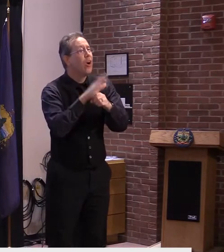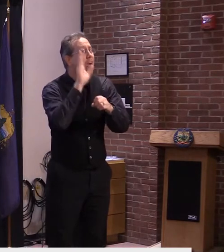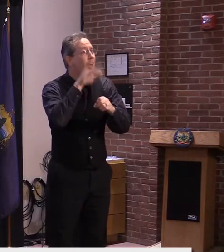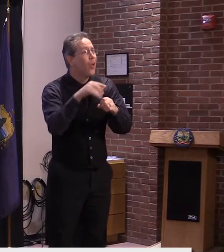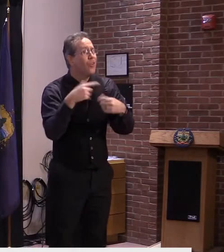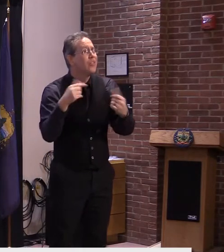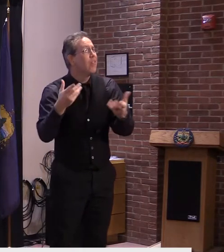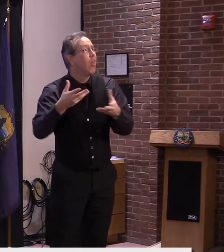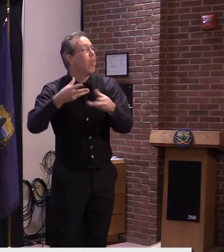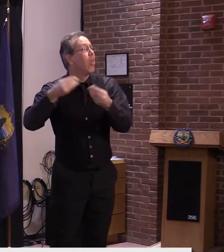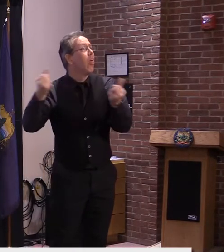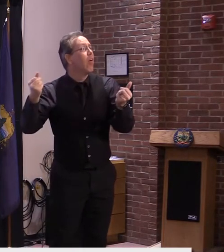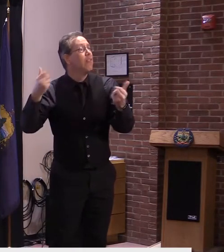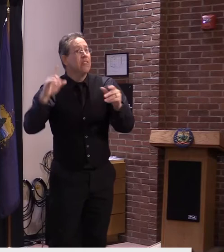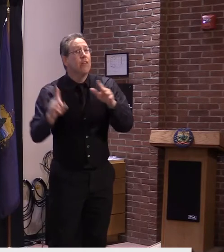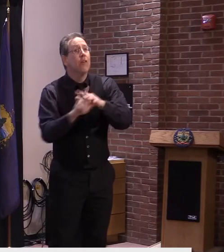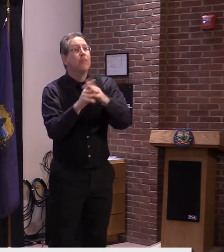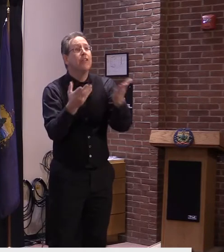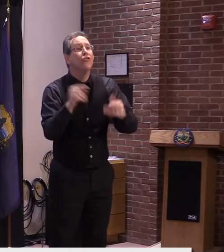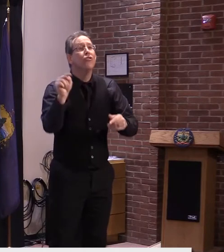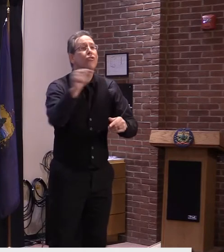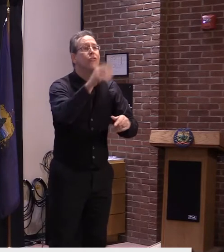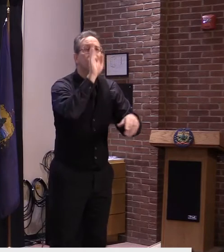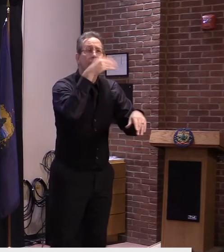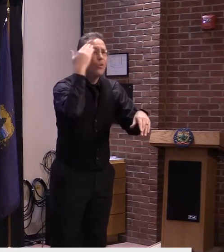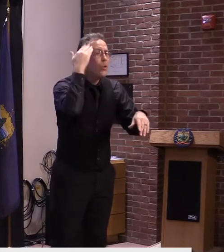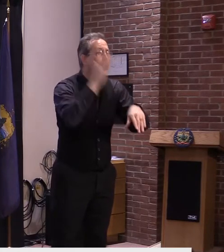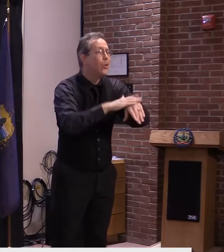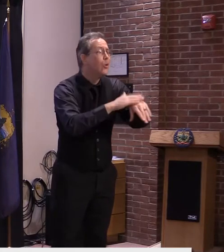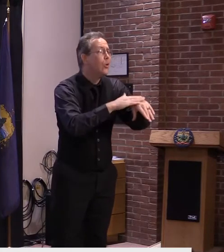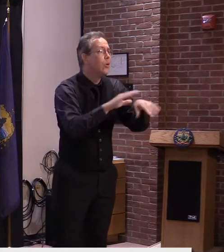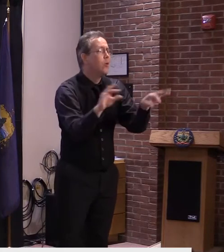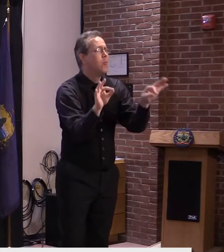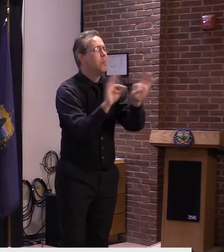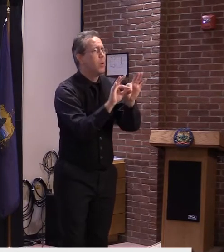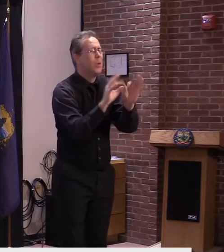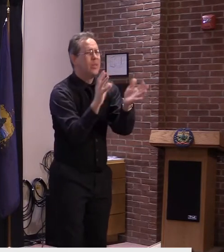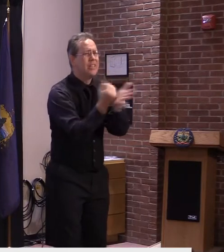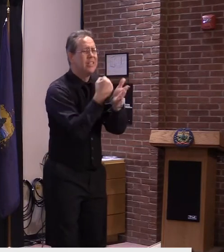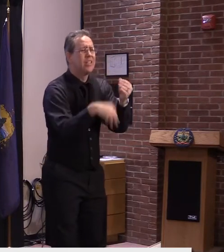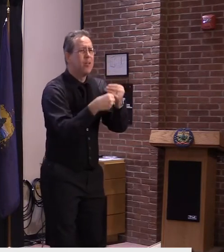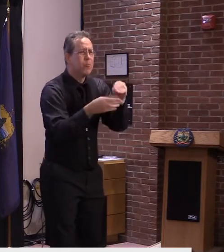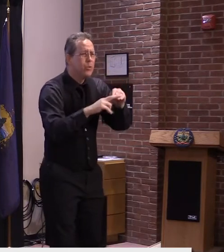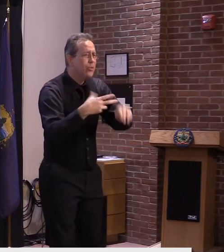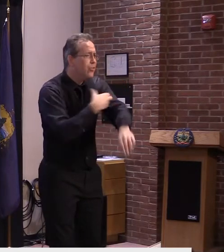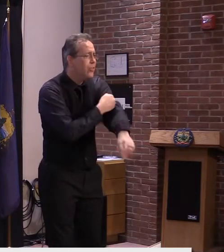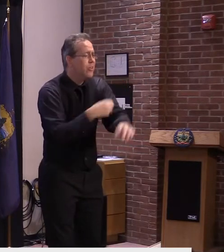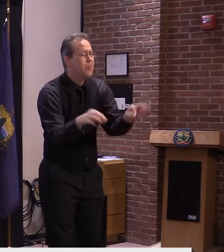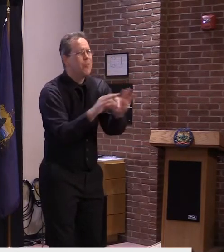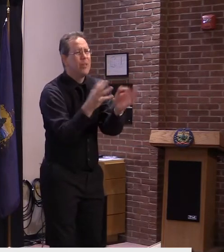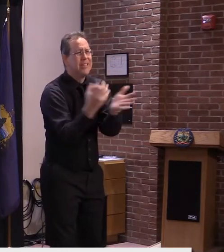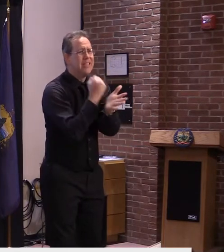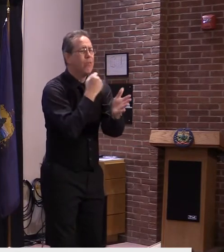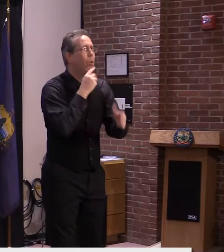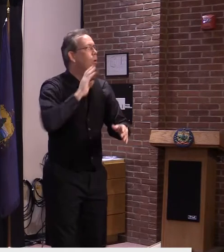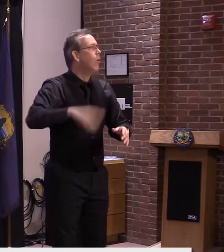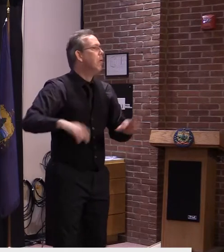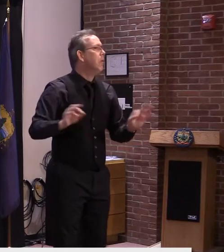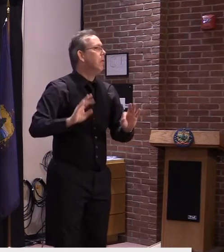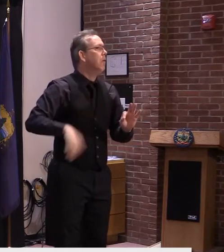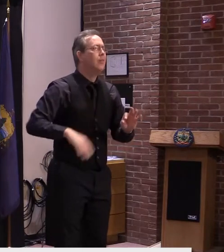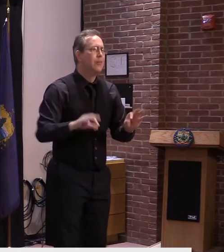next. Critical to get your booster shot to get the full protection of the vaccine. So at this time, I'll turn it over to Dr.